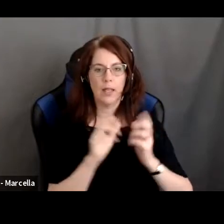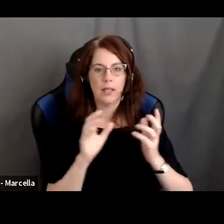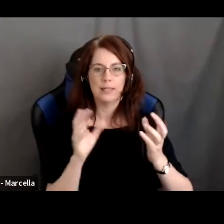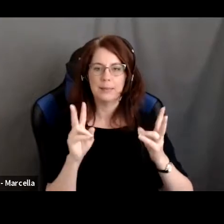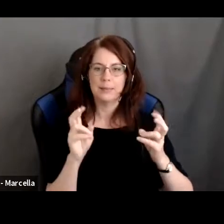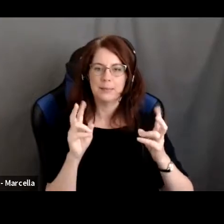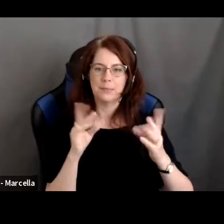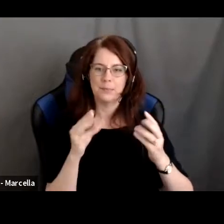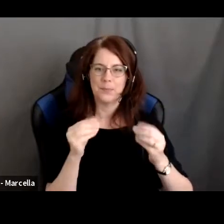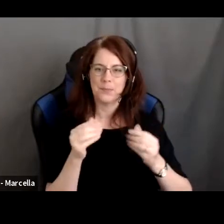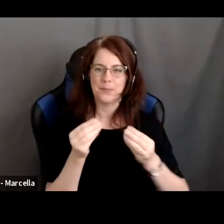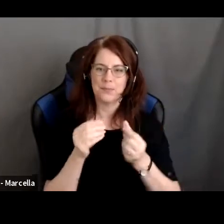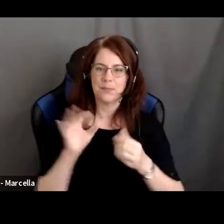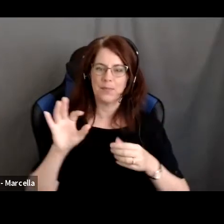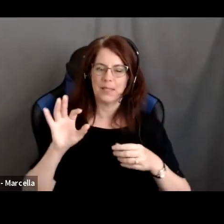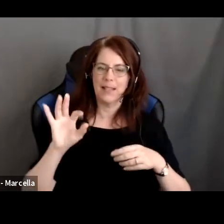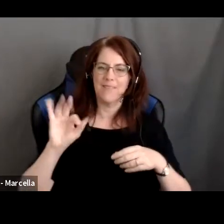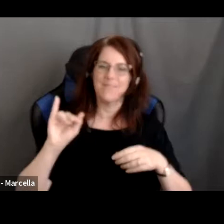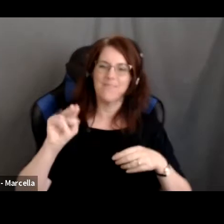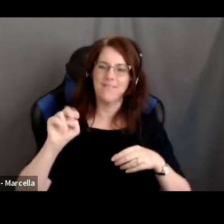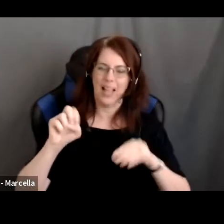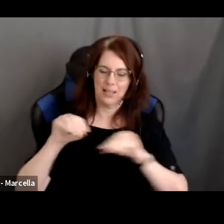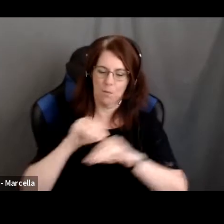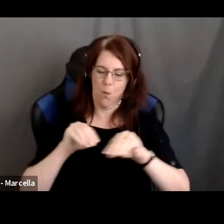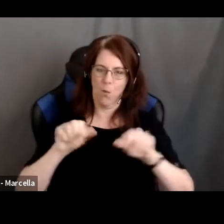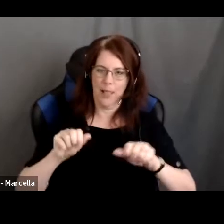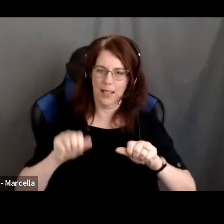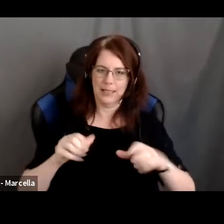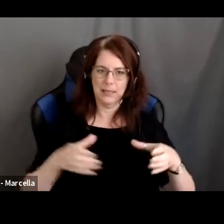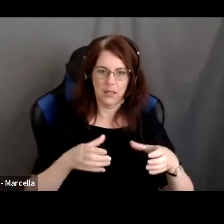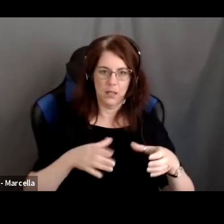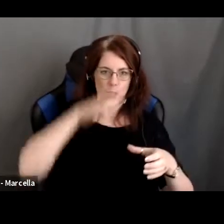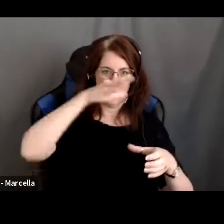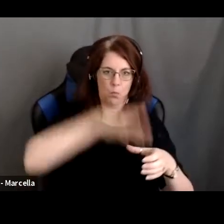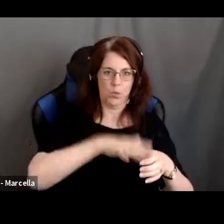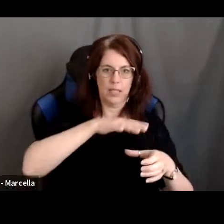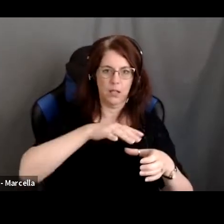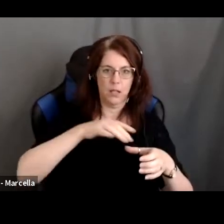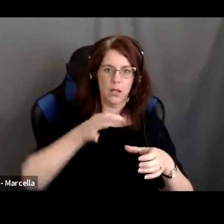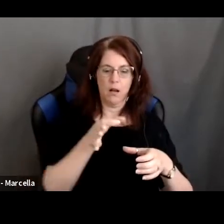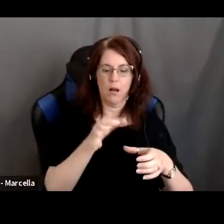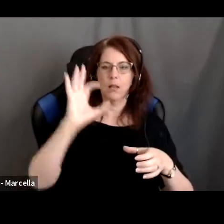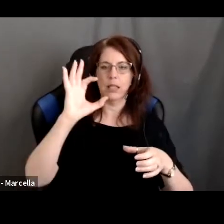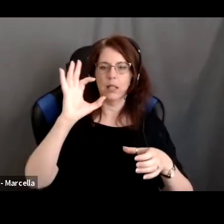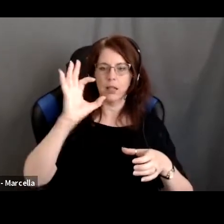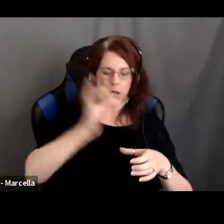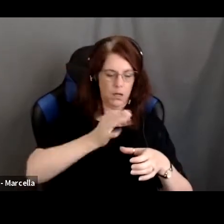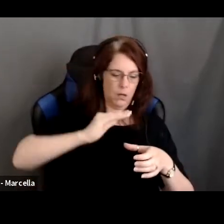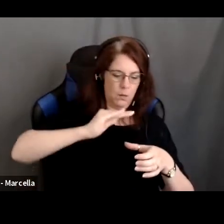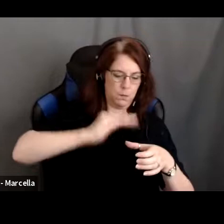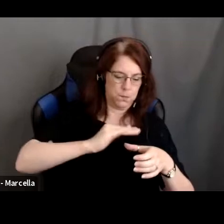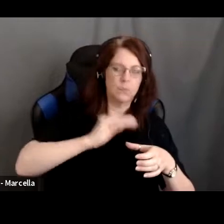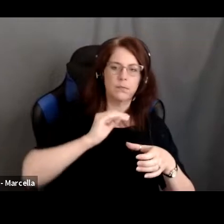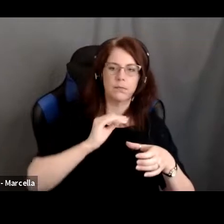issues with the fine dexterity. So with these, when you put the lid on, you just have to put a little bit of pressure on the top and it